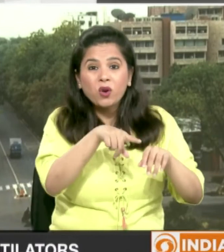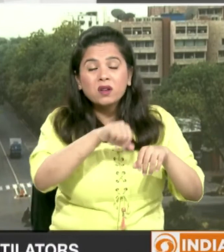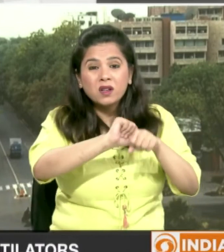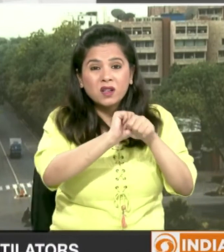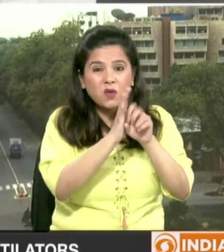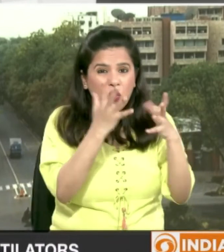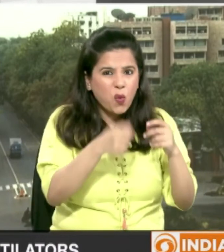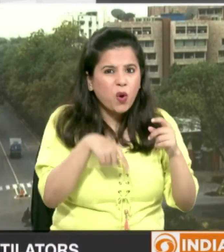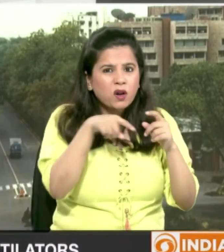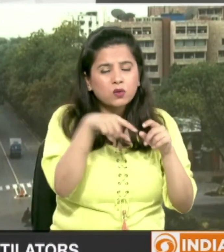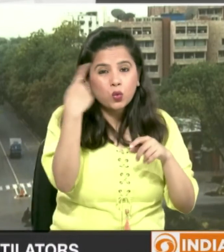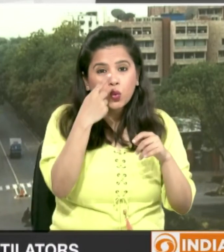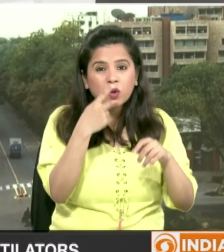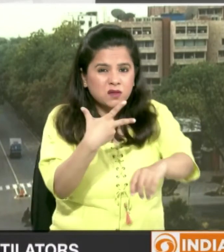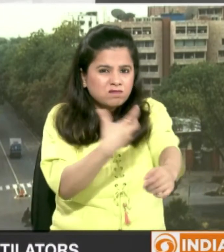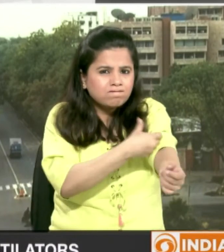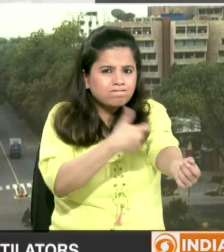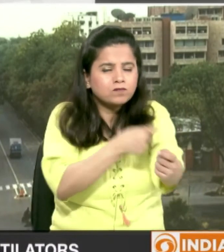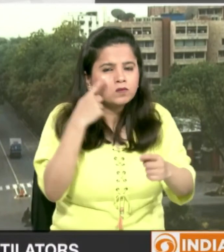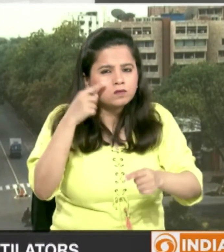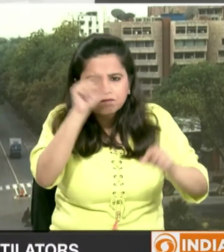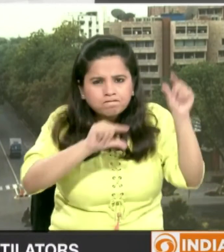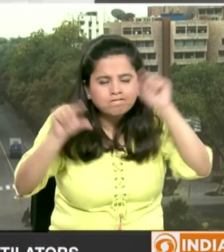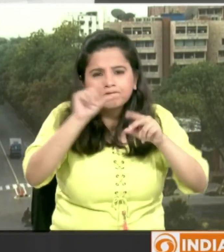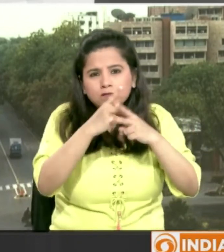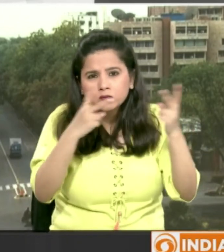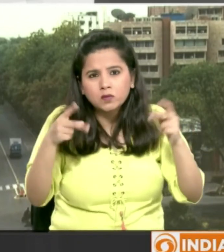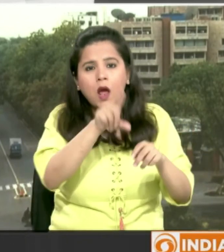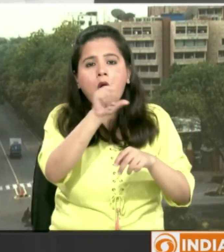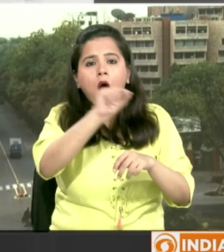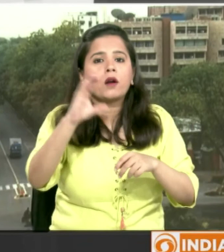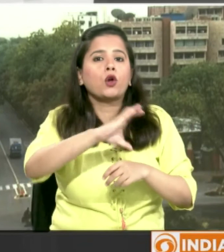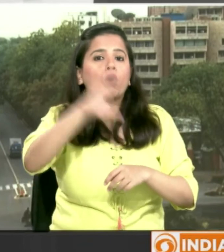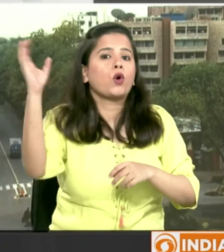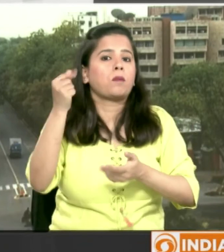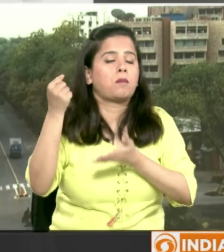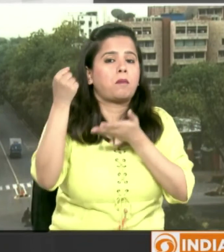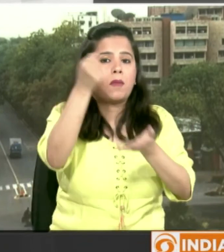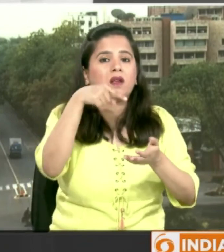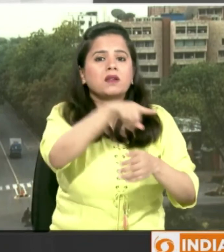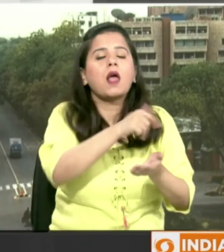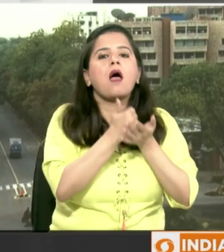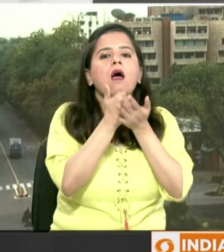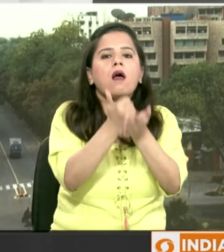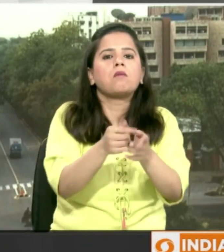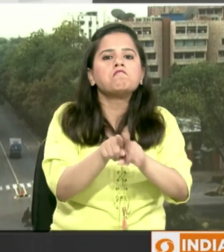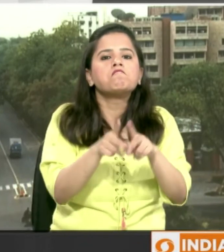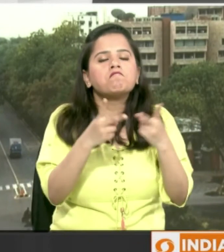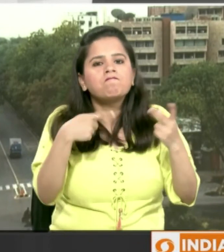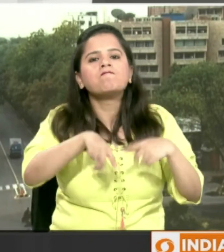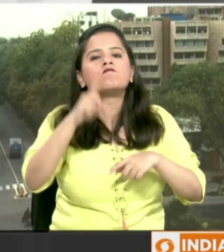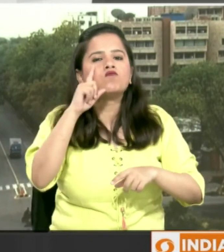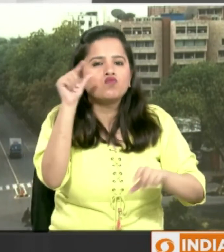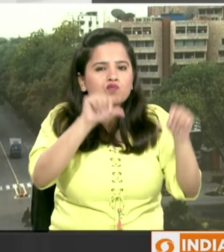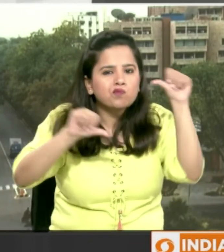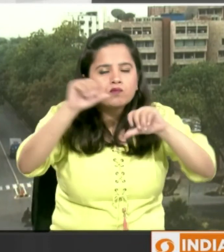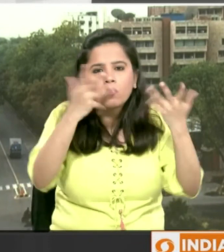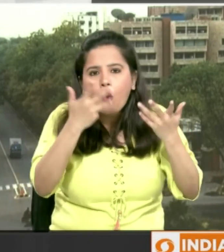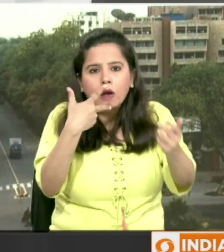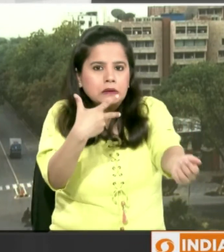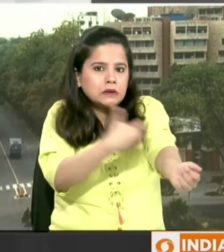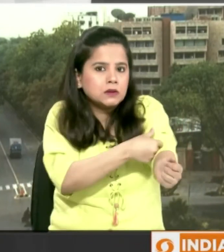vaccine designers and developers, an amount of 100 crore rupees will be given from the fund as a helping hand to catalyze vaccine